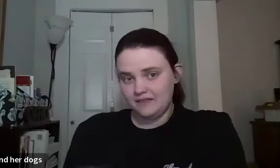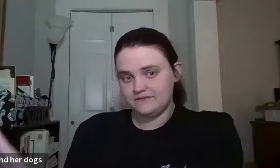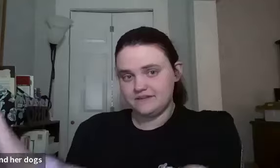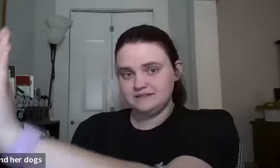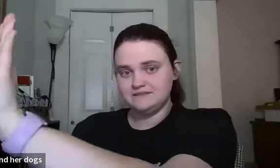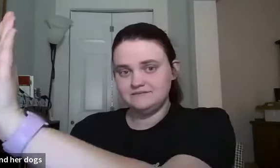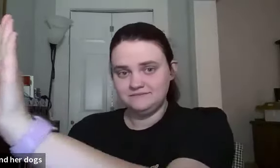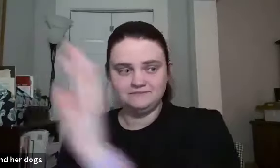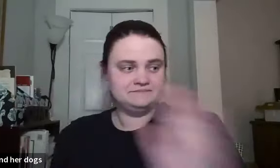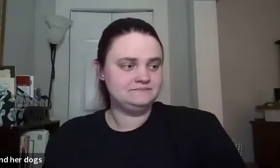Elephant.